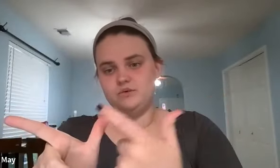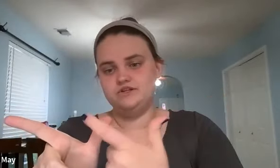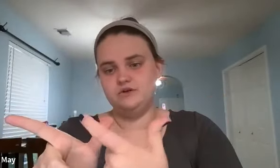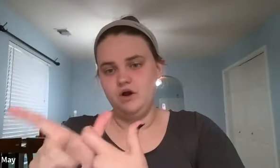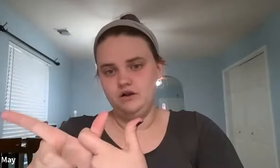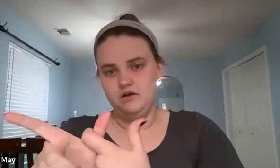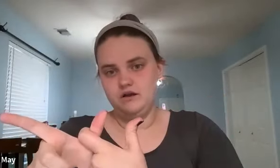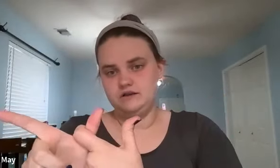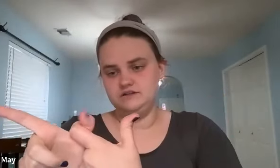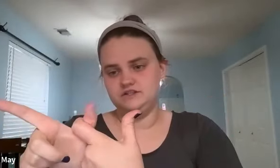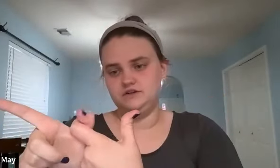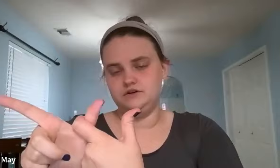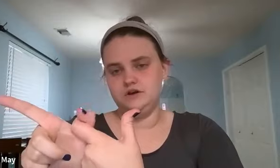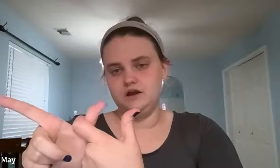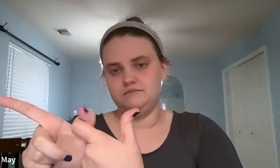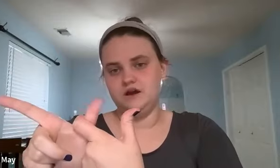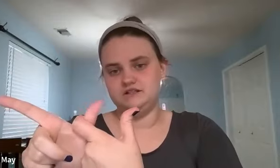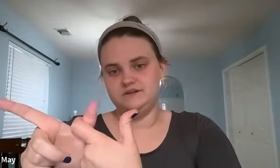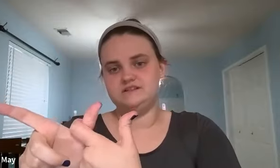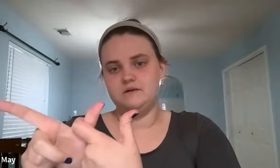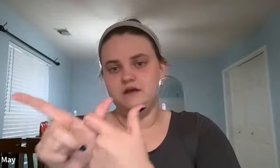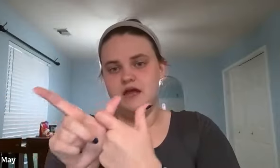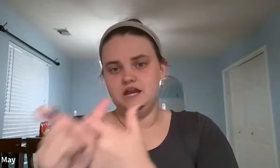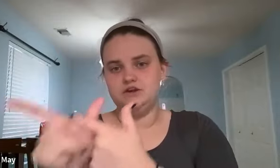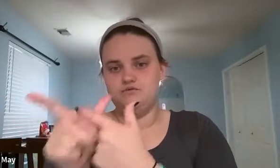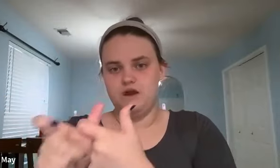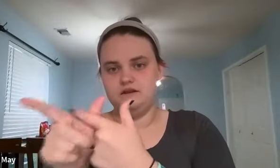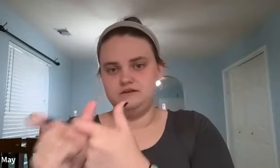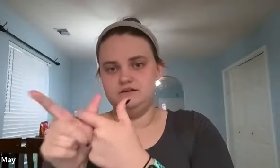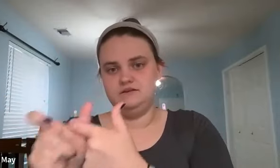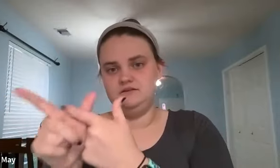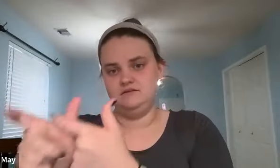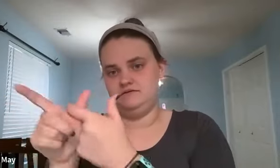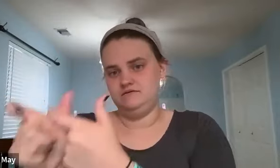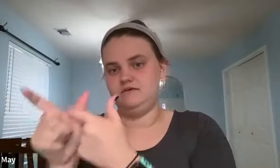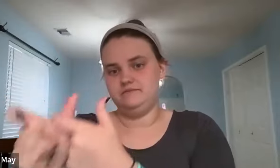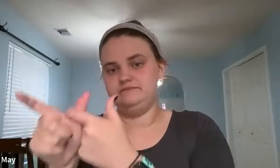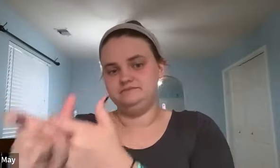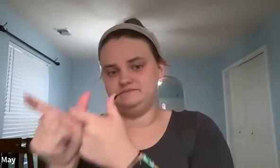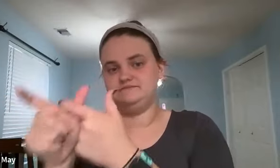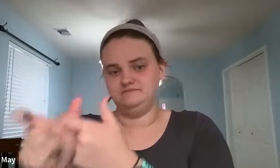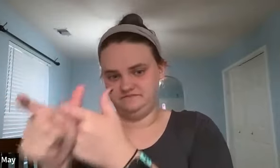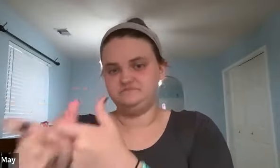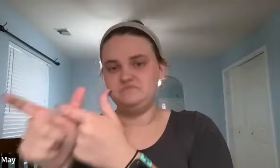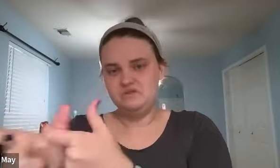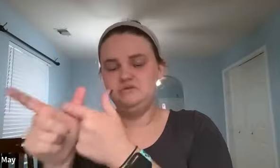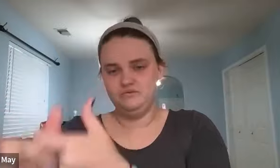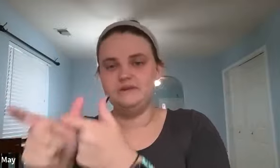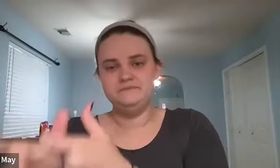going to hook on to your non-dominant thumb, and you go run. Run. Run.